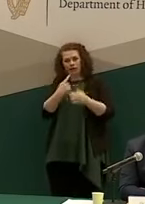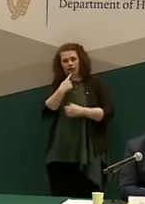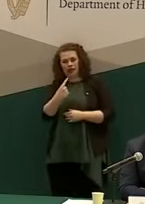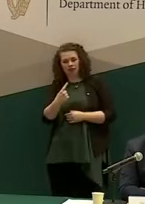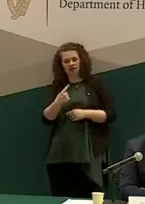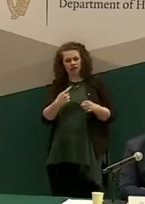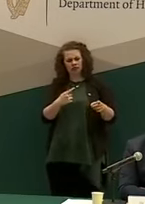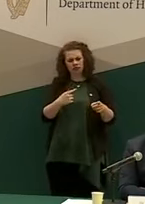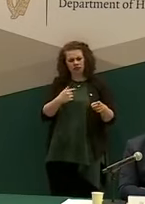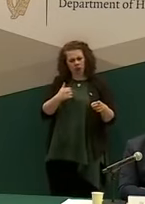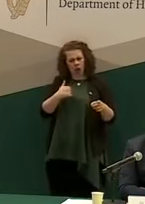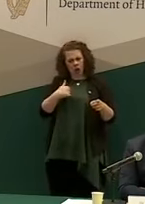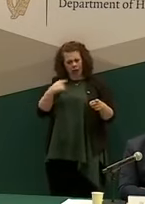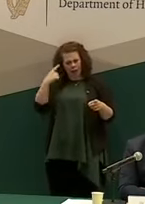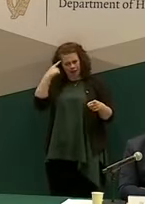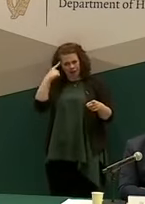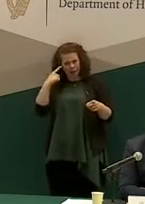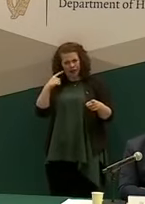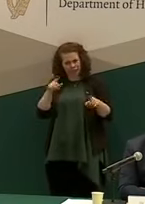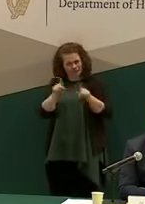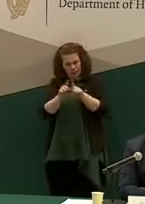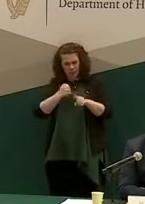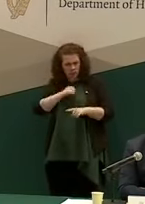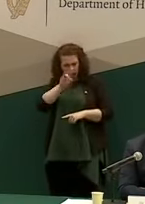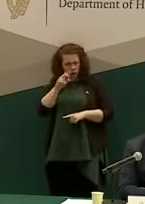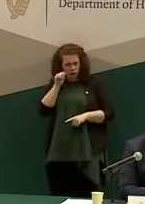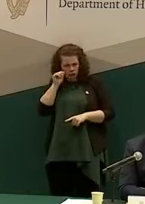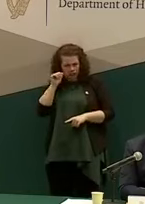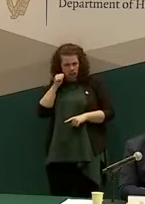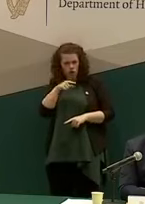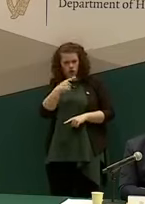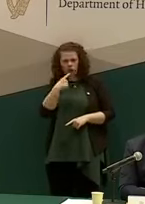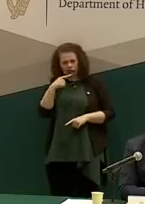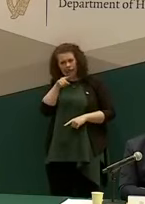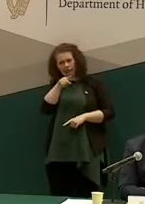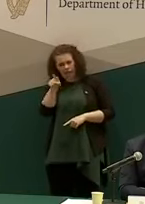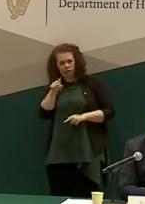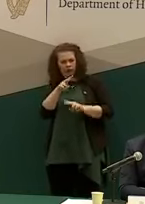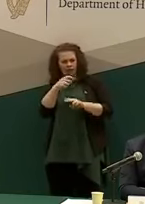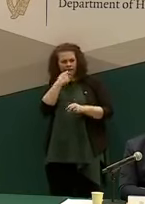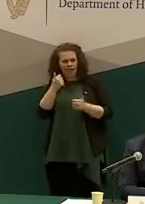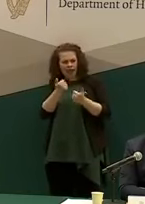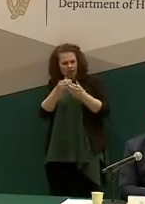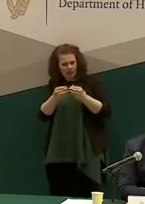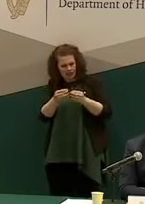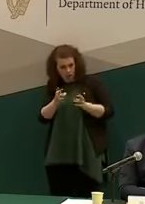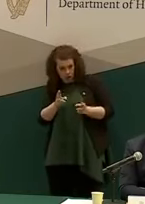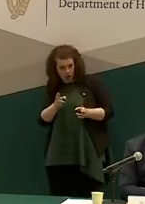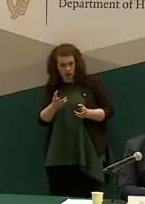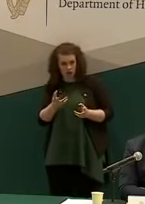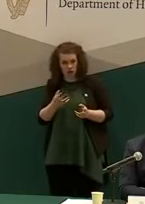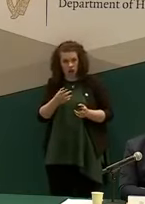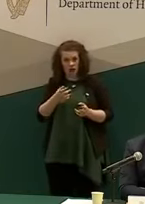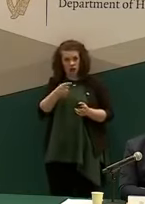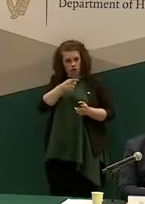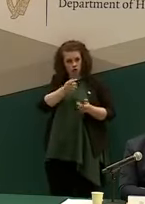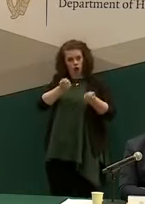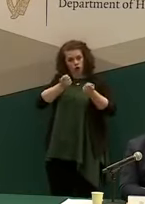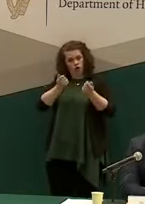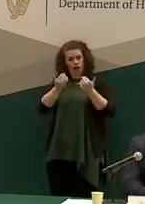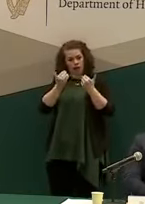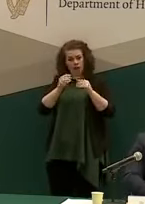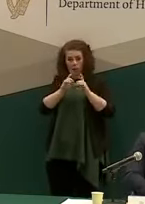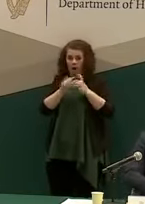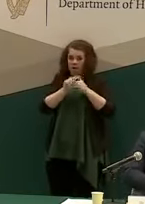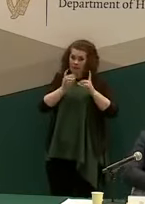amount to what I was asking about yesterday, basically that the information was being controlled by the department, and